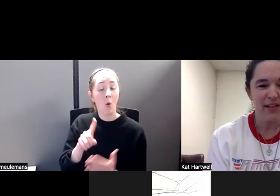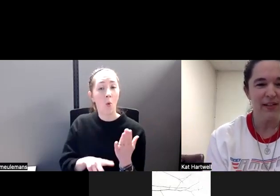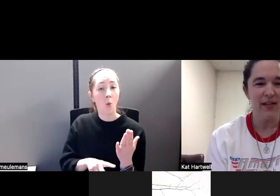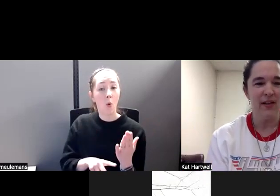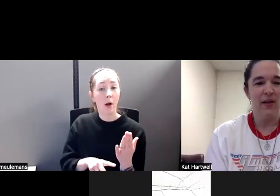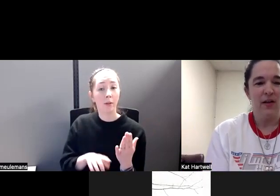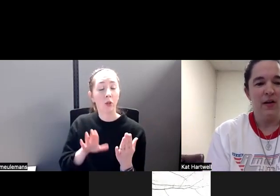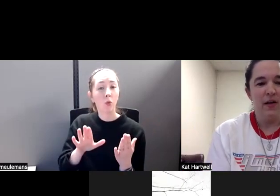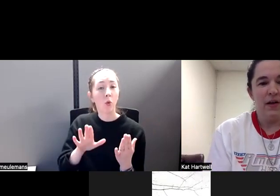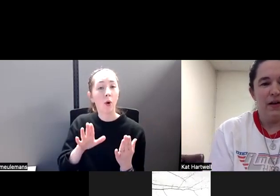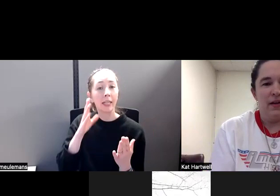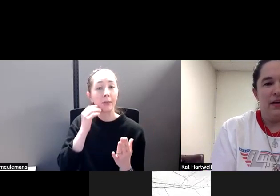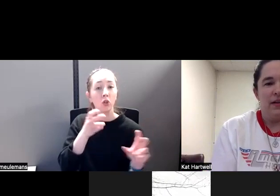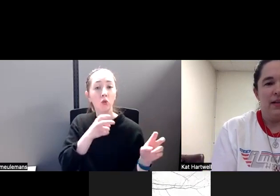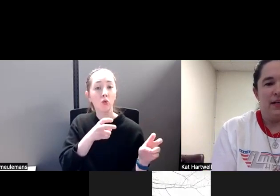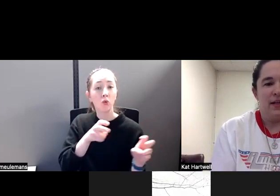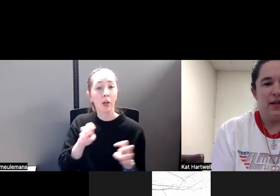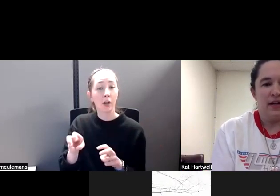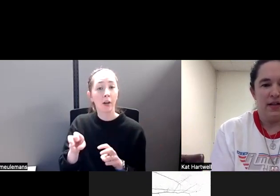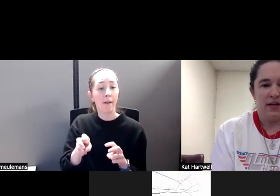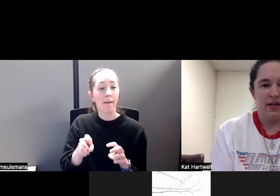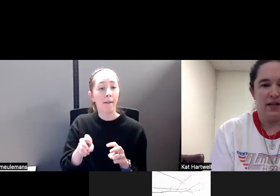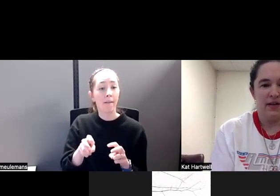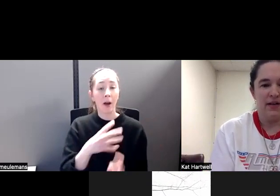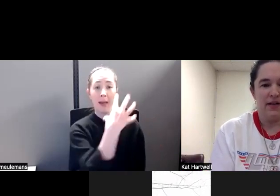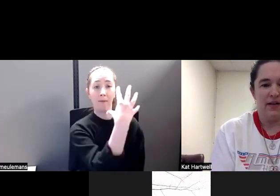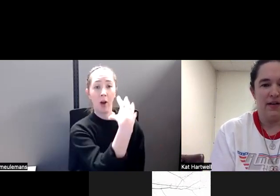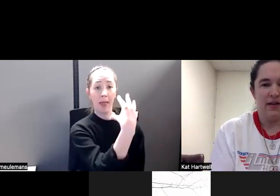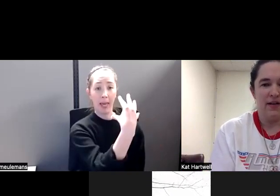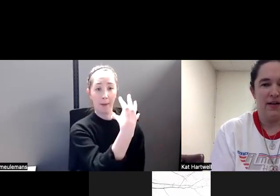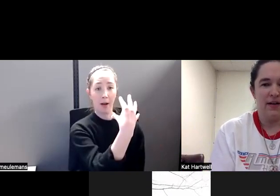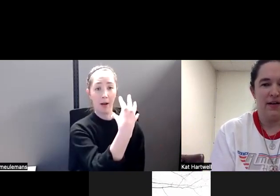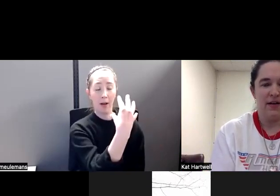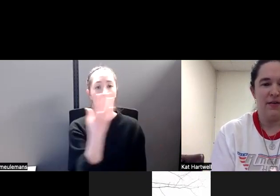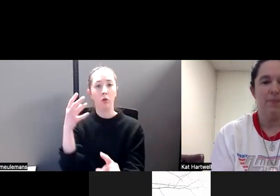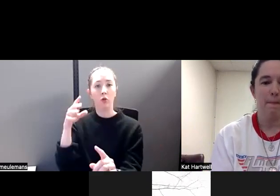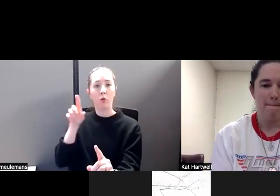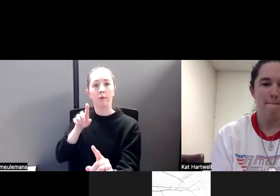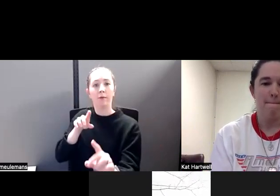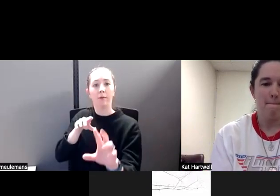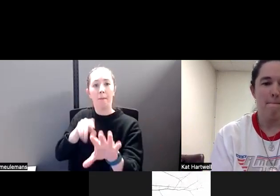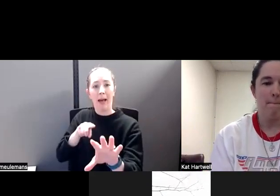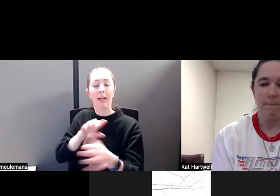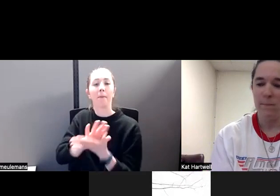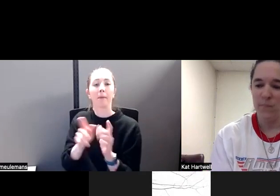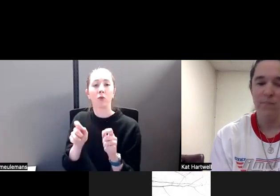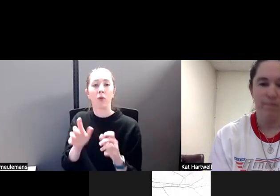to transition from in front of the camera to behind the camera as a director?